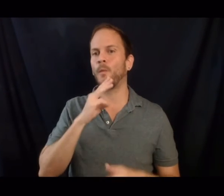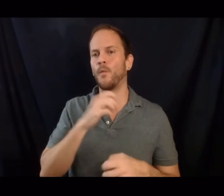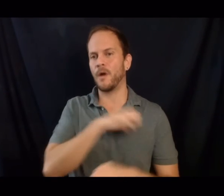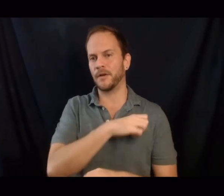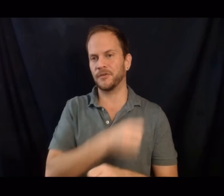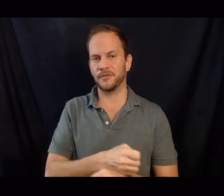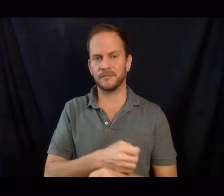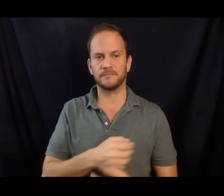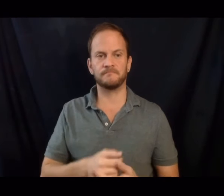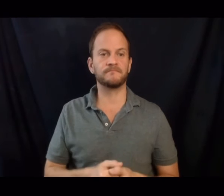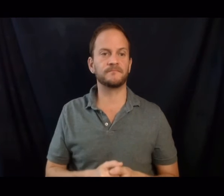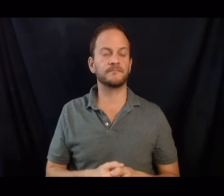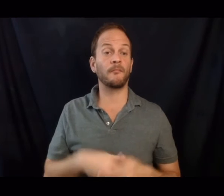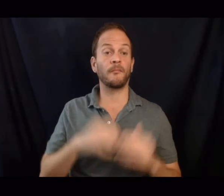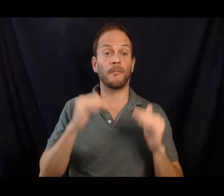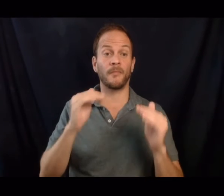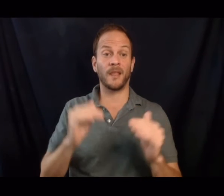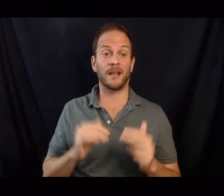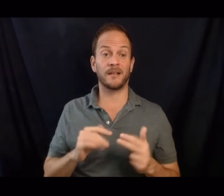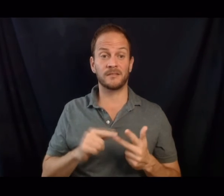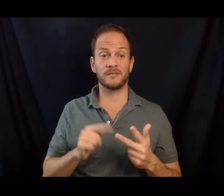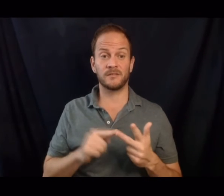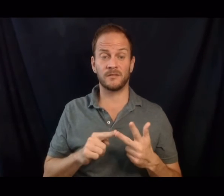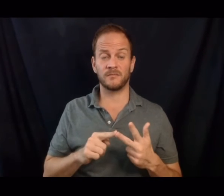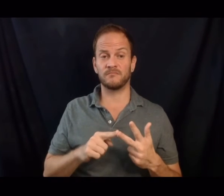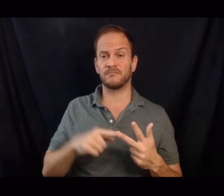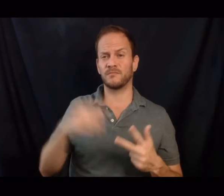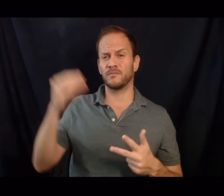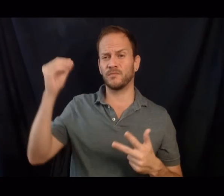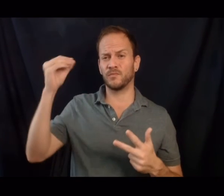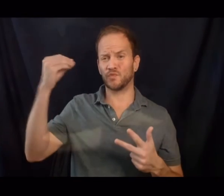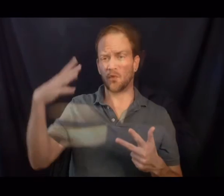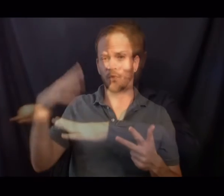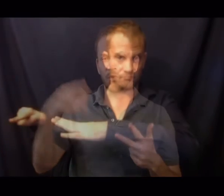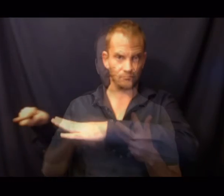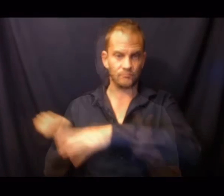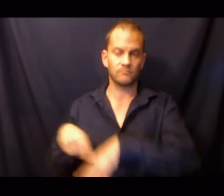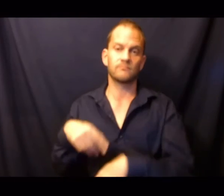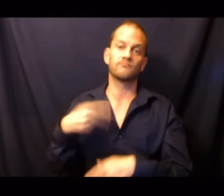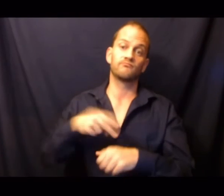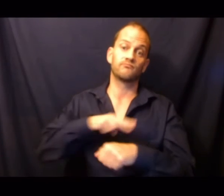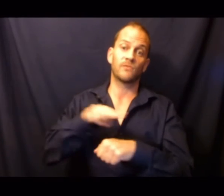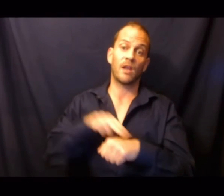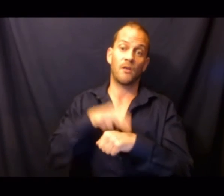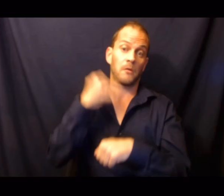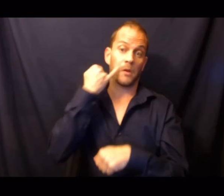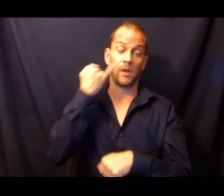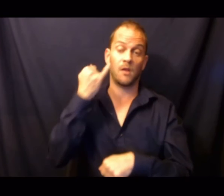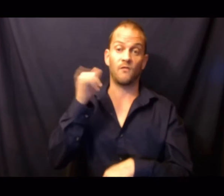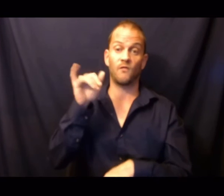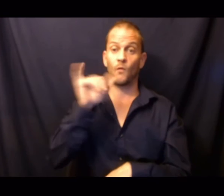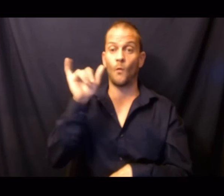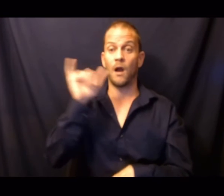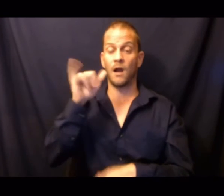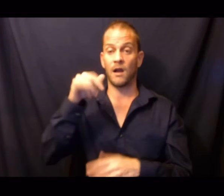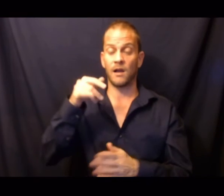energy: wind power and solar power. We'll look at geothermal power, how that would be right here,